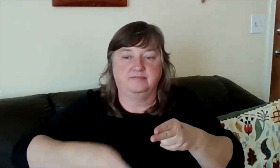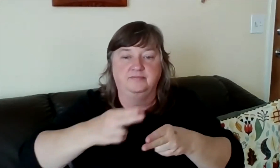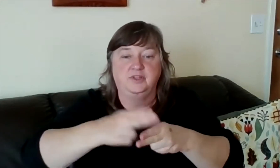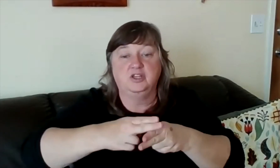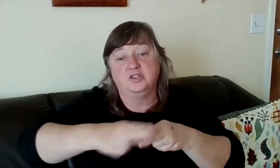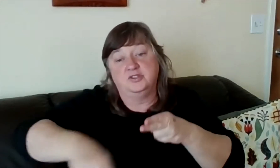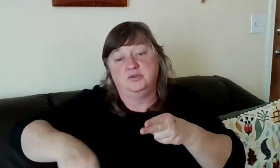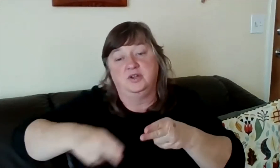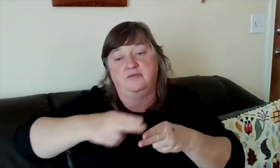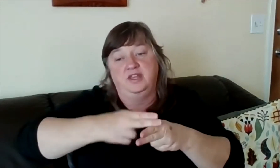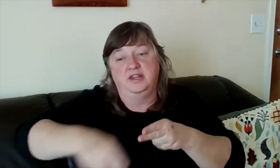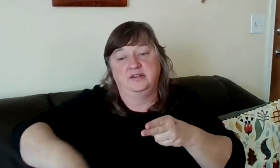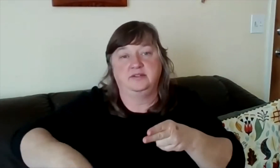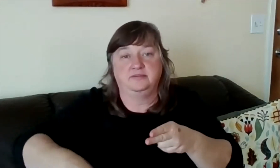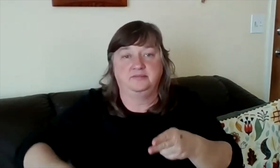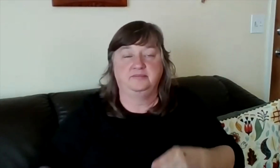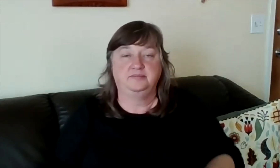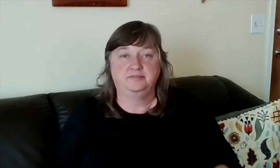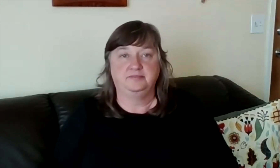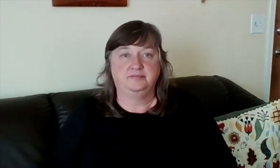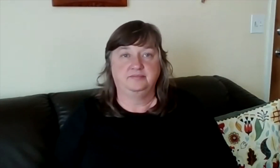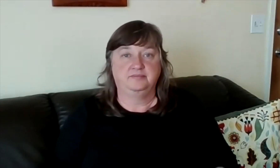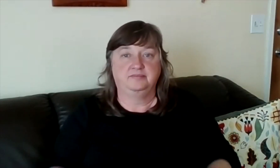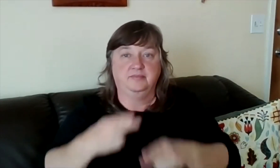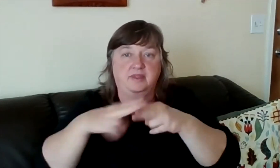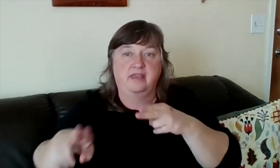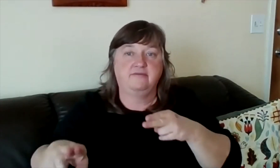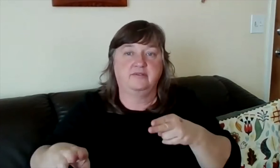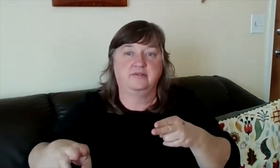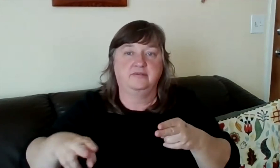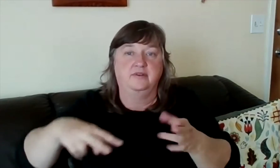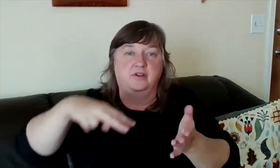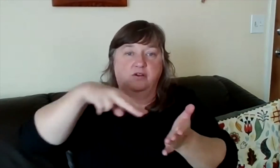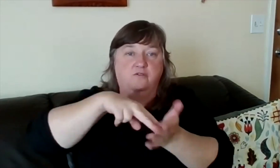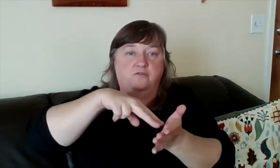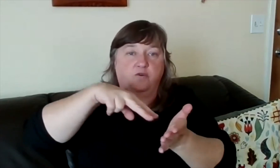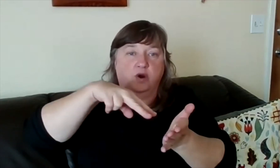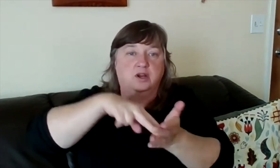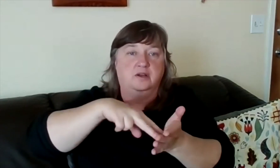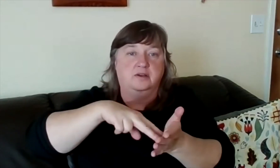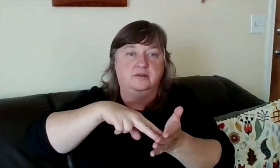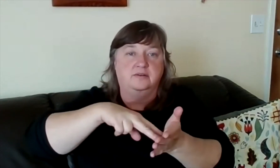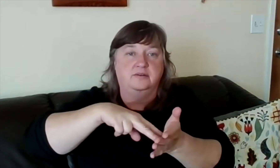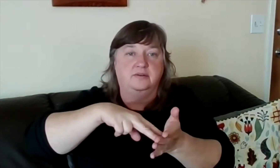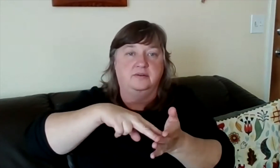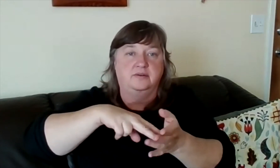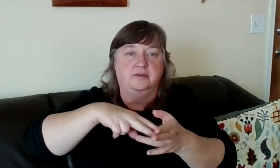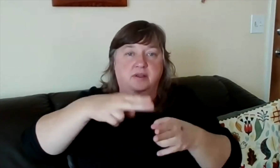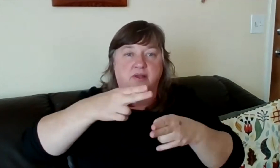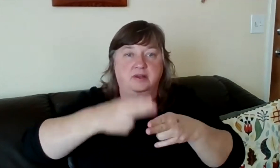You can also do it off the end. Knife, fork,